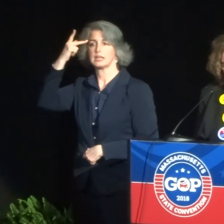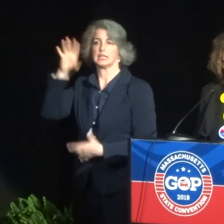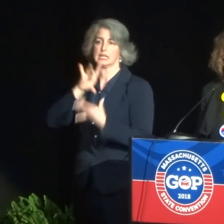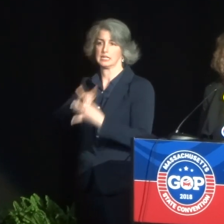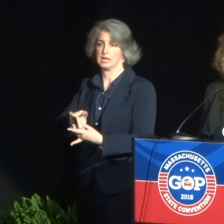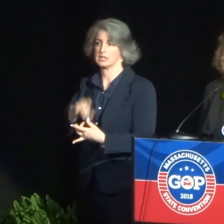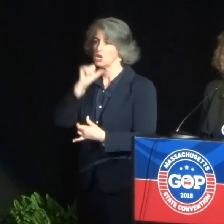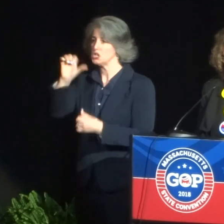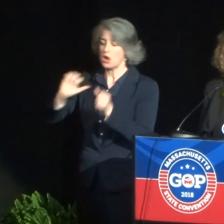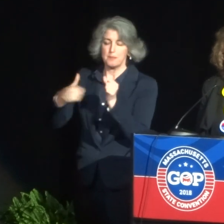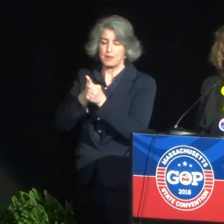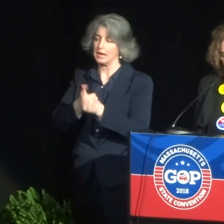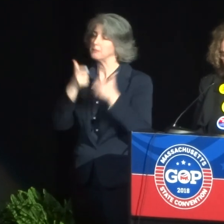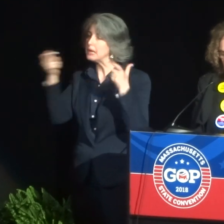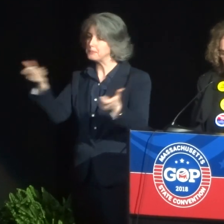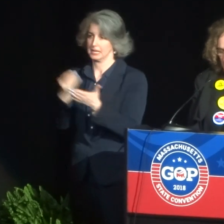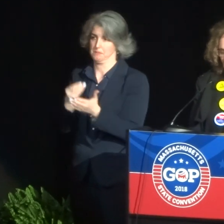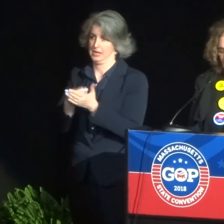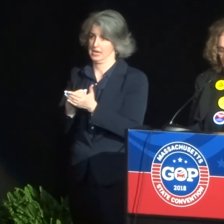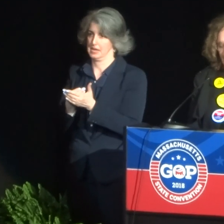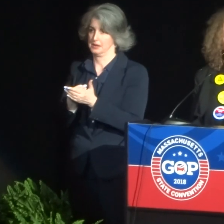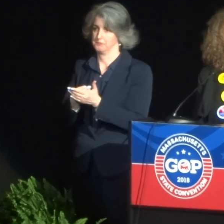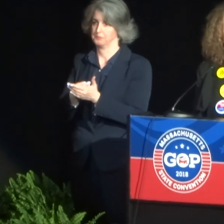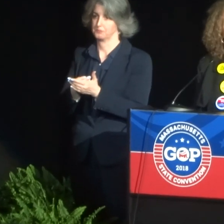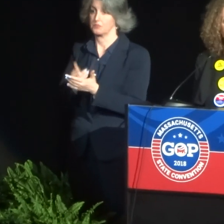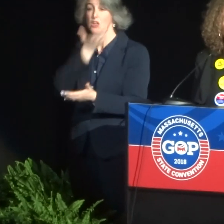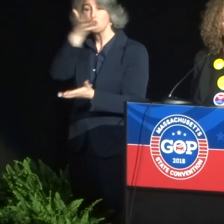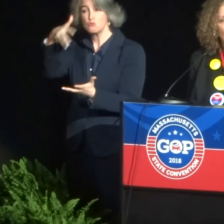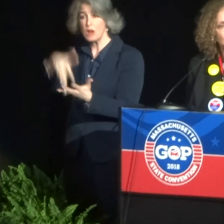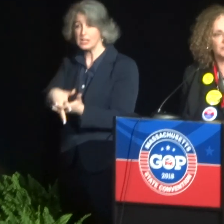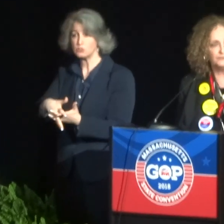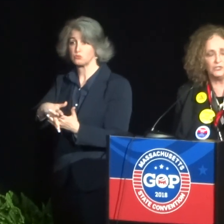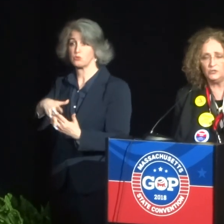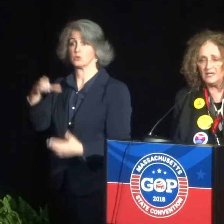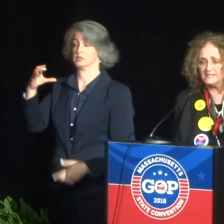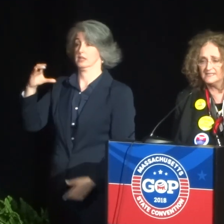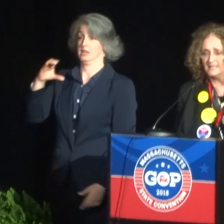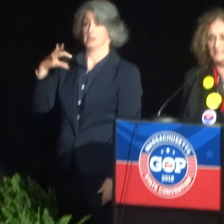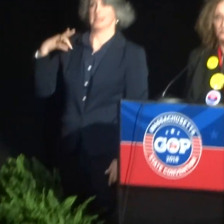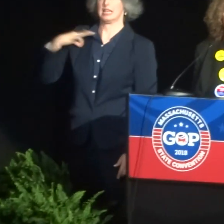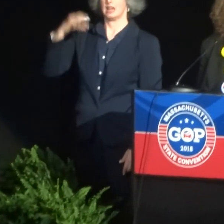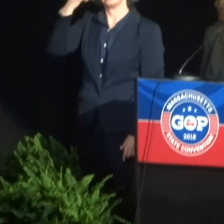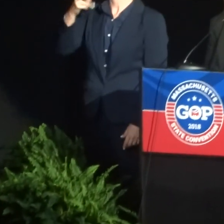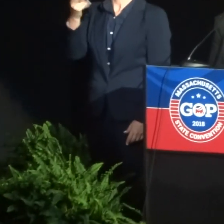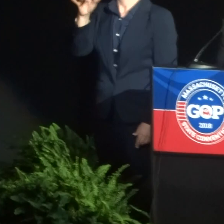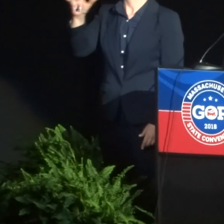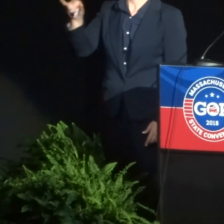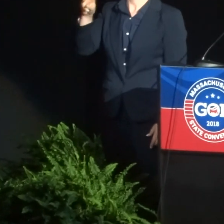And vote for a grassroots candidate, Heidi Woolman, for U.S.